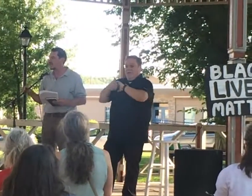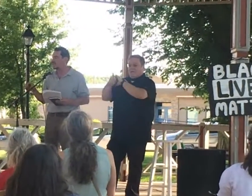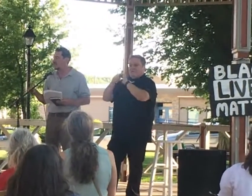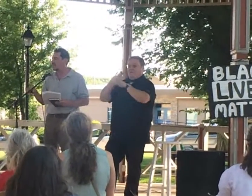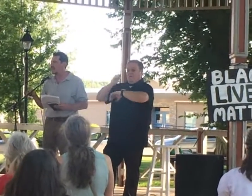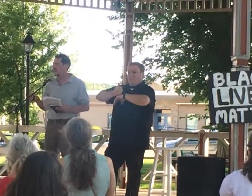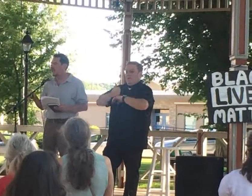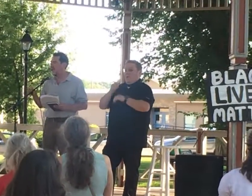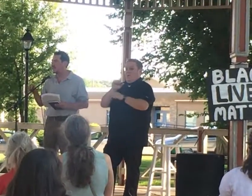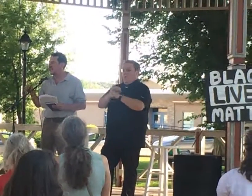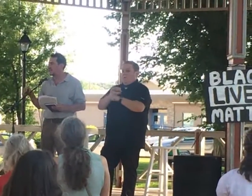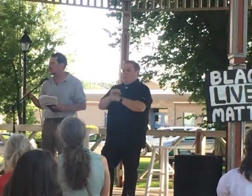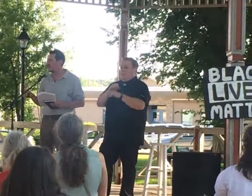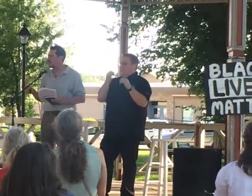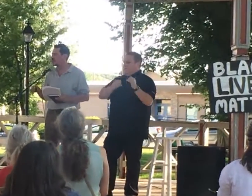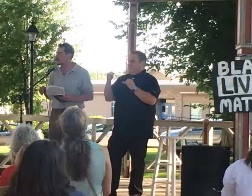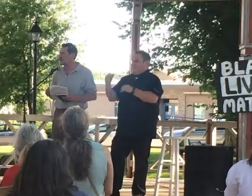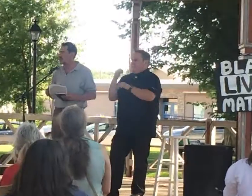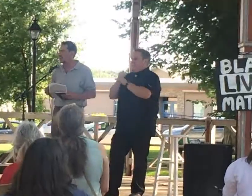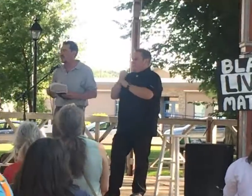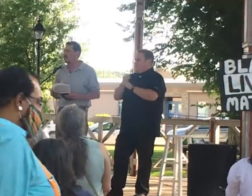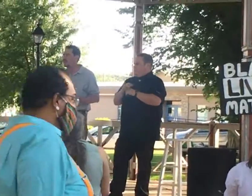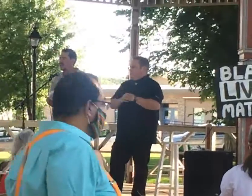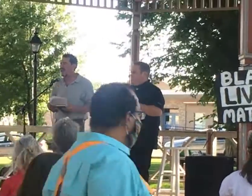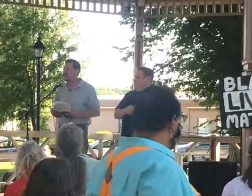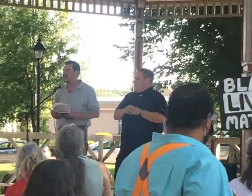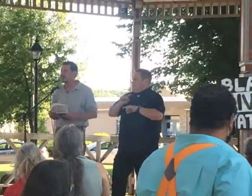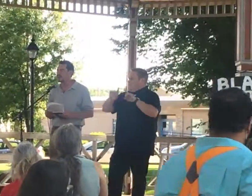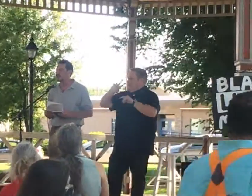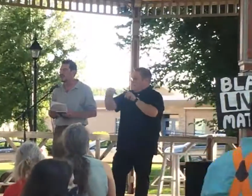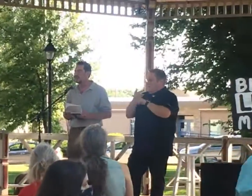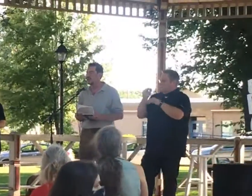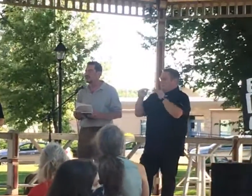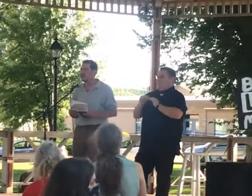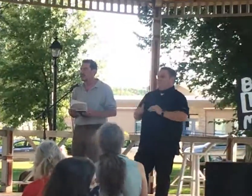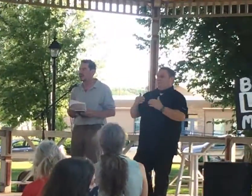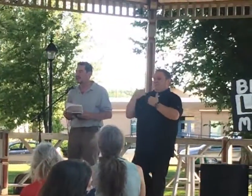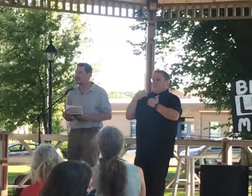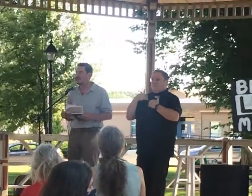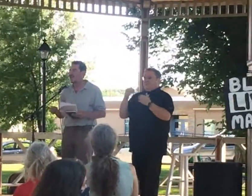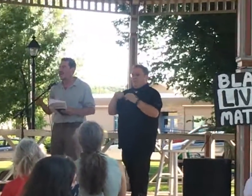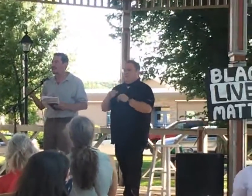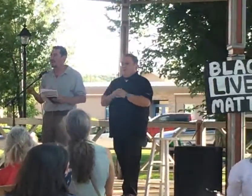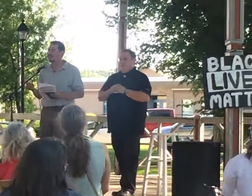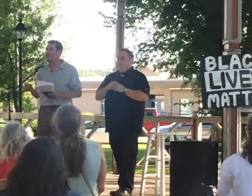working at individual institutions of different kind of levels of responsibility and accountability and come together